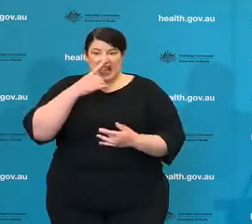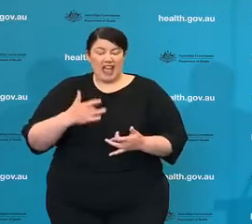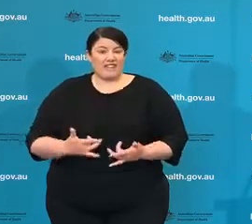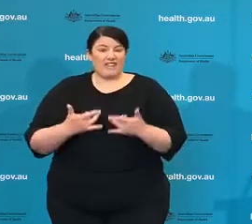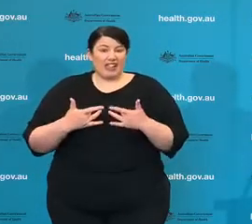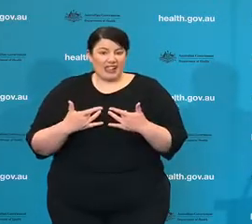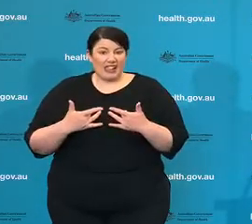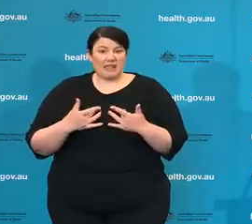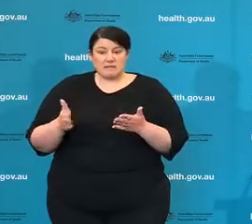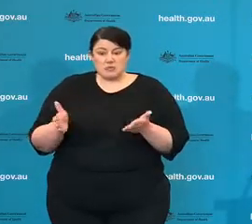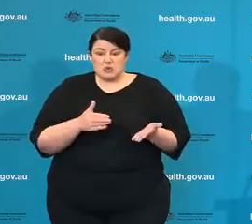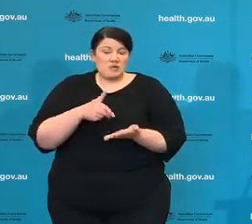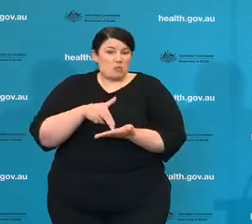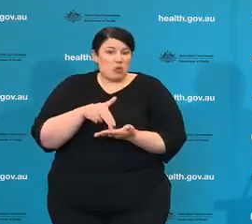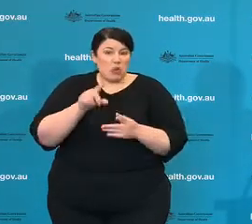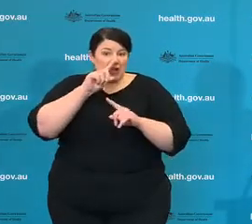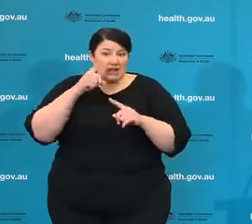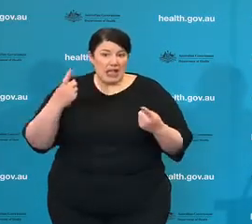have lasting effects.